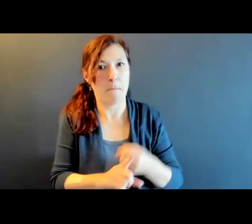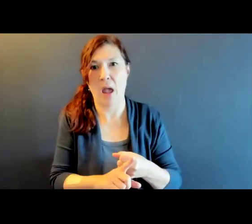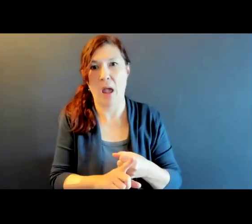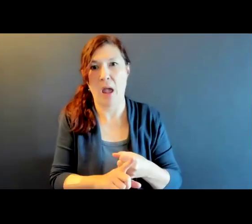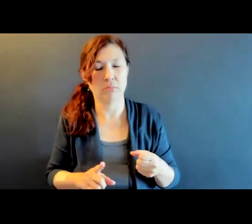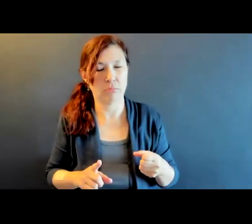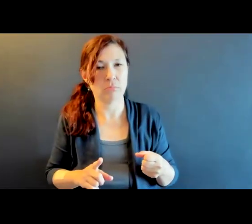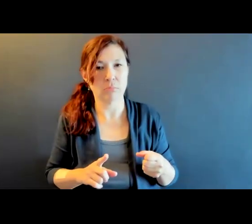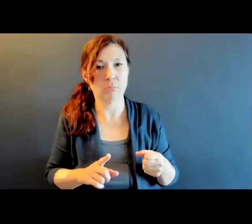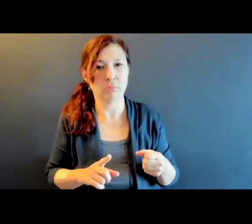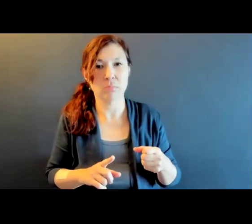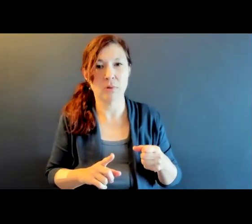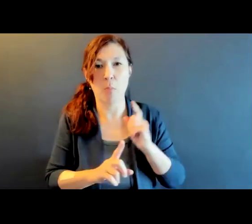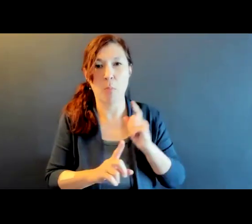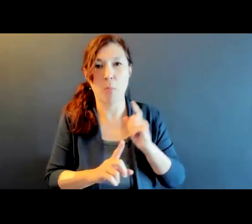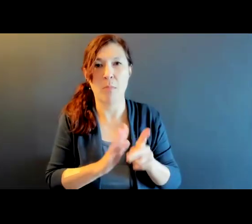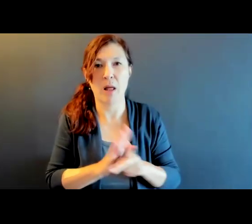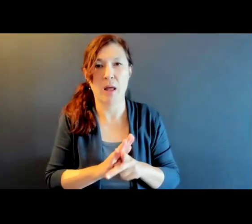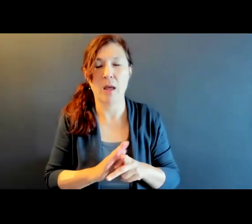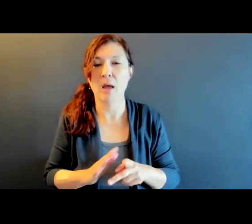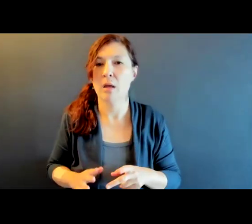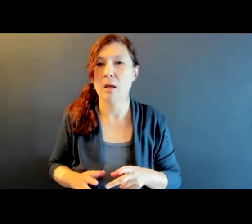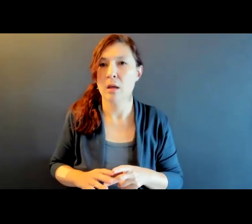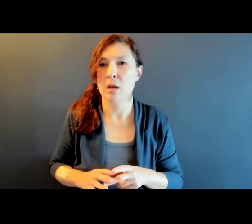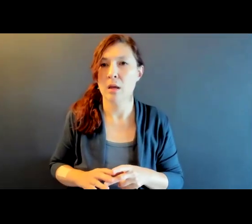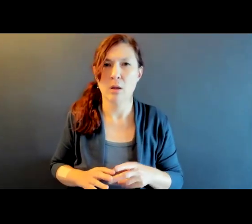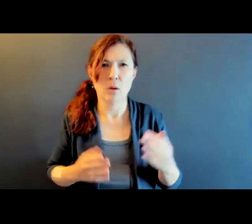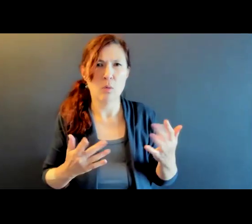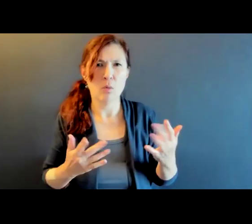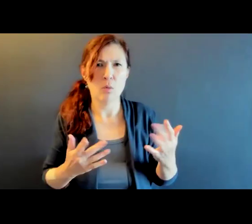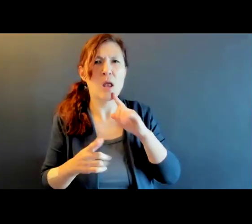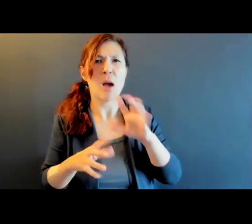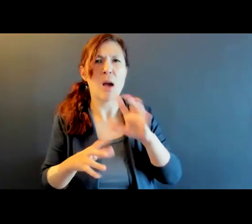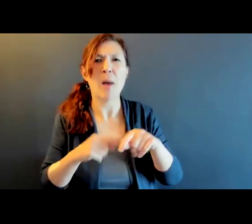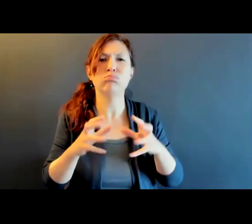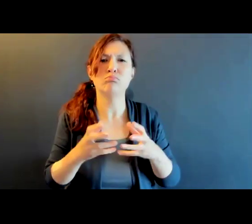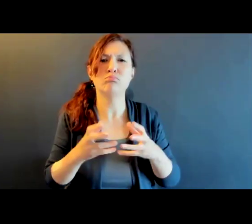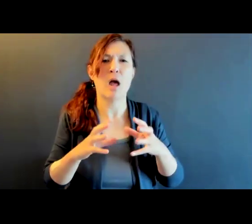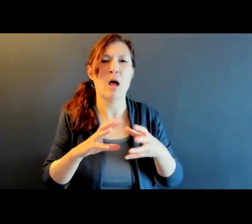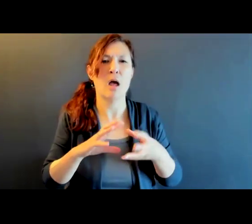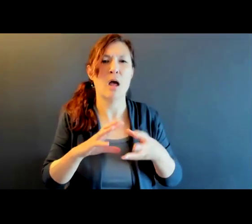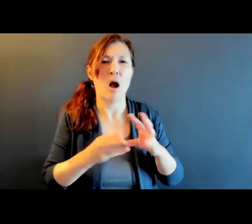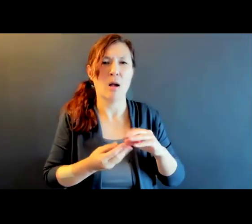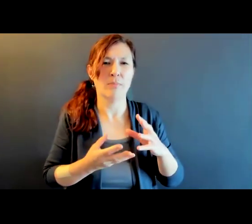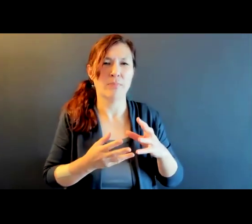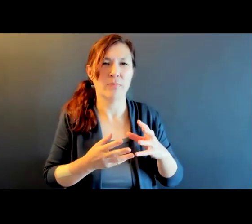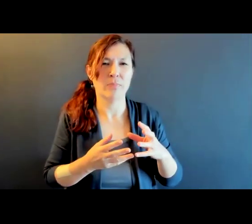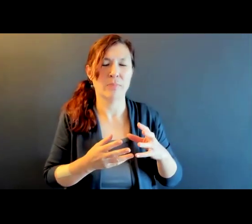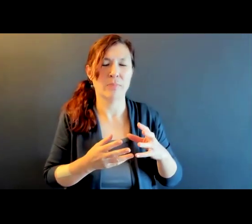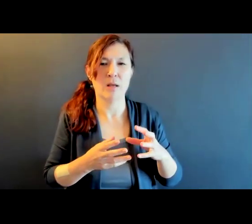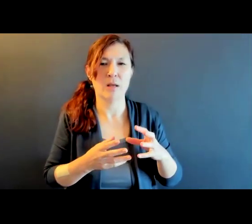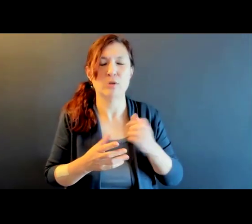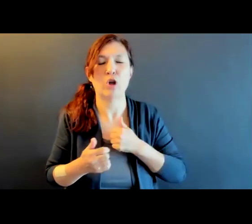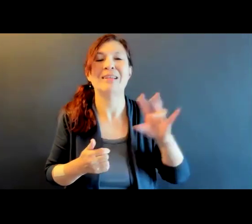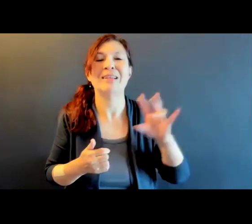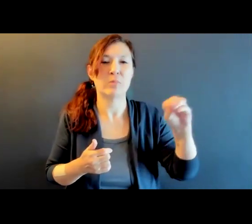representing 20%. the composite, right? So you're saying 70% grades, 30% versus. Oh, I'm sorry. Yeah, I yeah. thought you were talking about the cutout. Okay, sorry